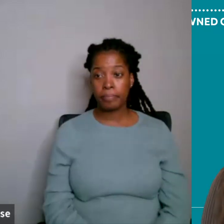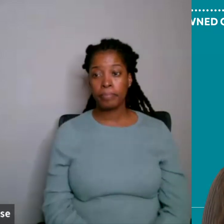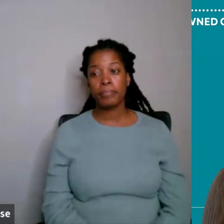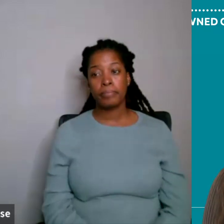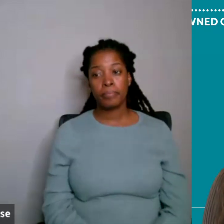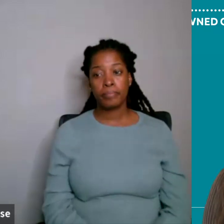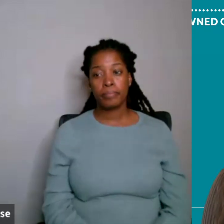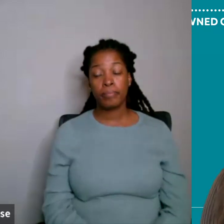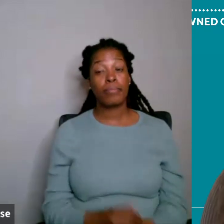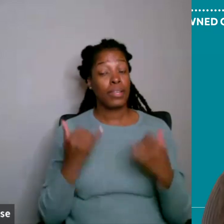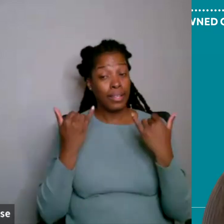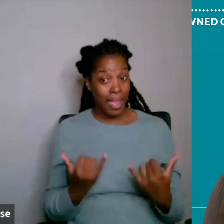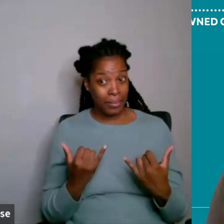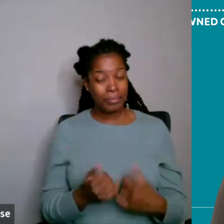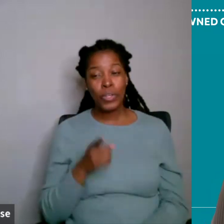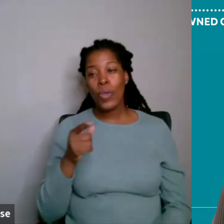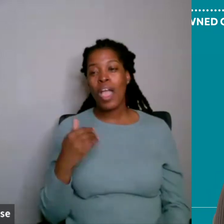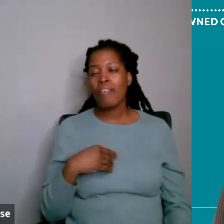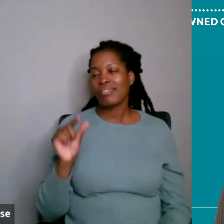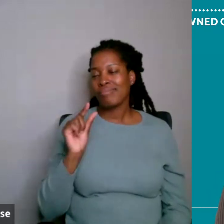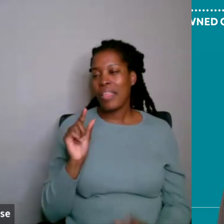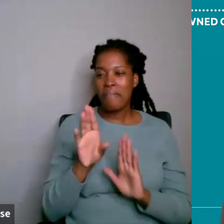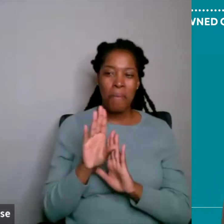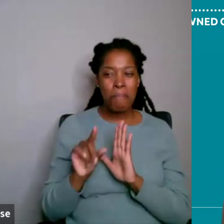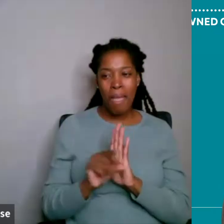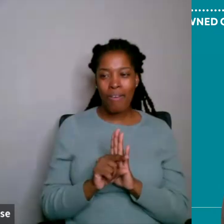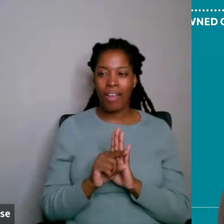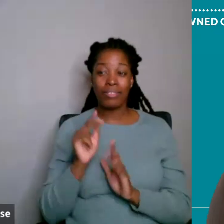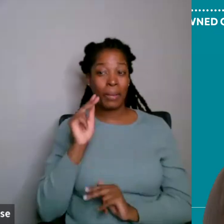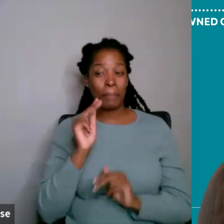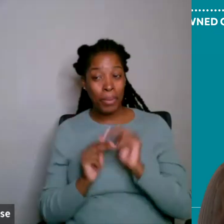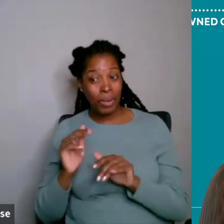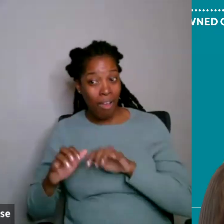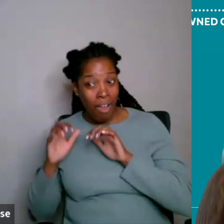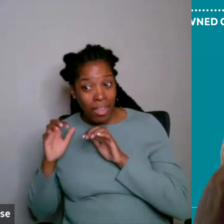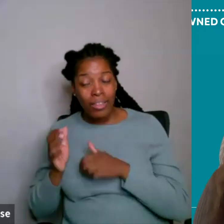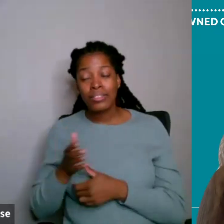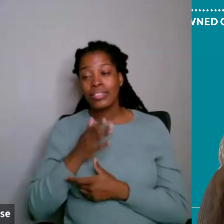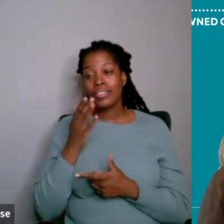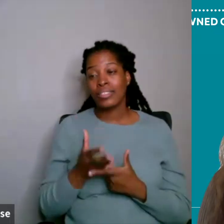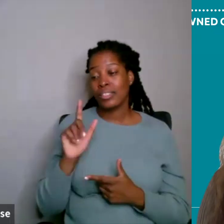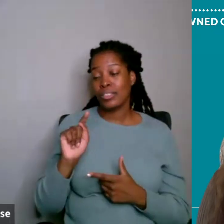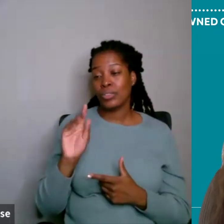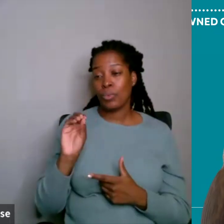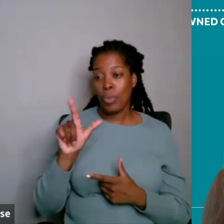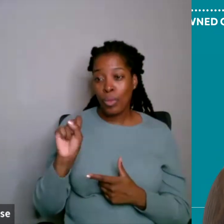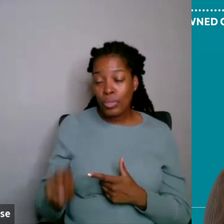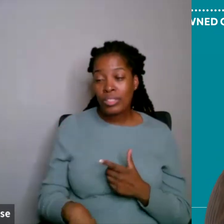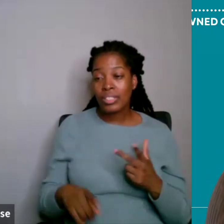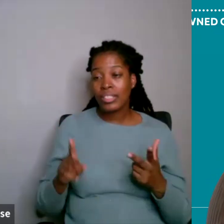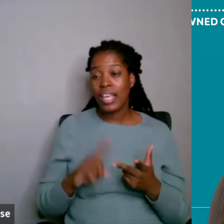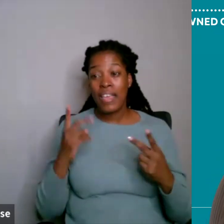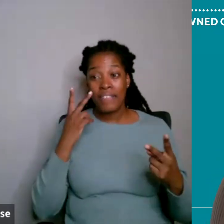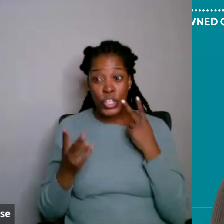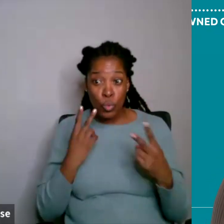Now that you have a little bit of background in building an audience and tools and visuals, let's talk